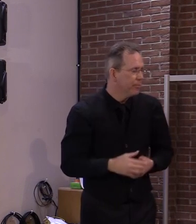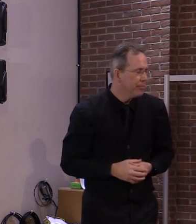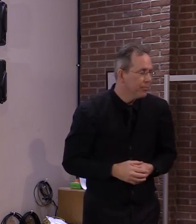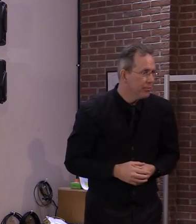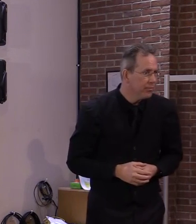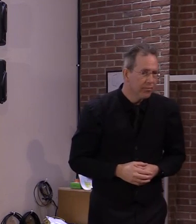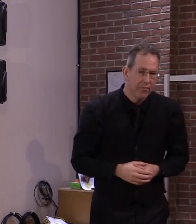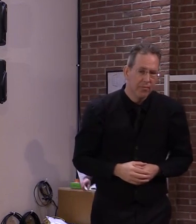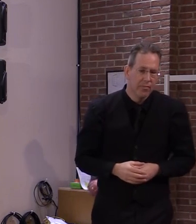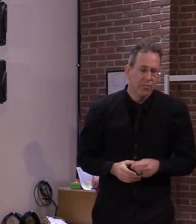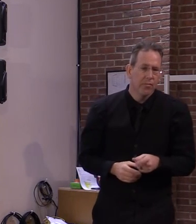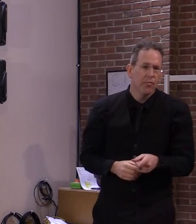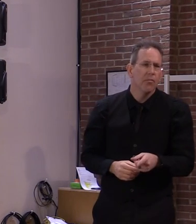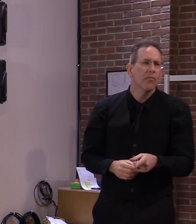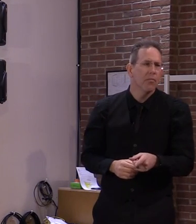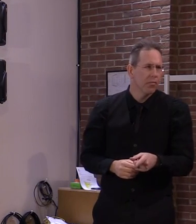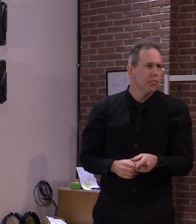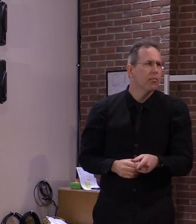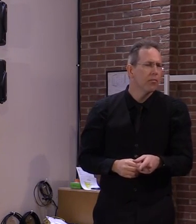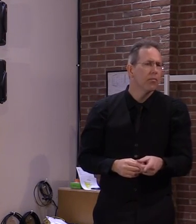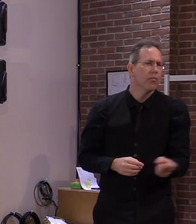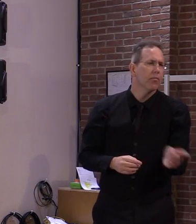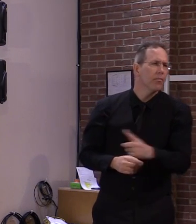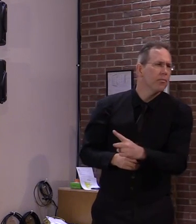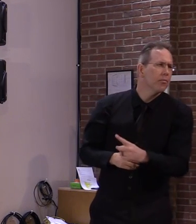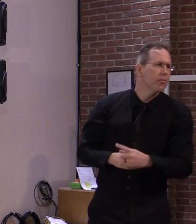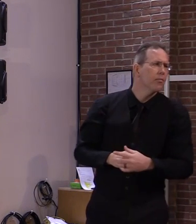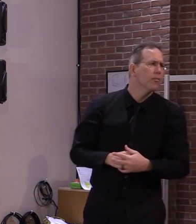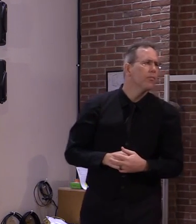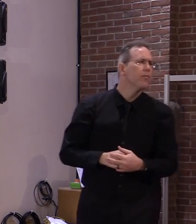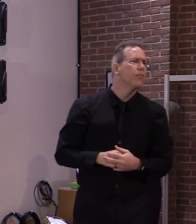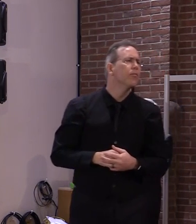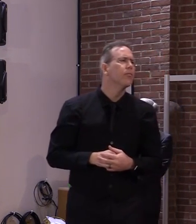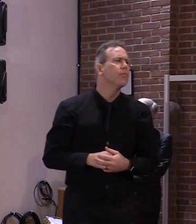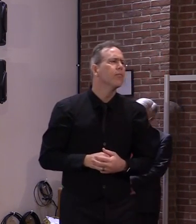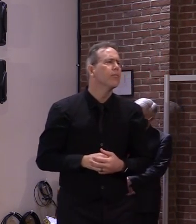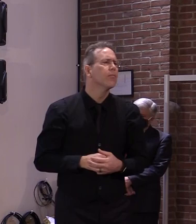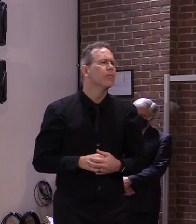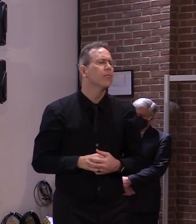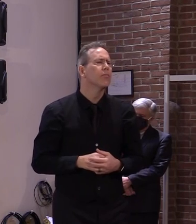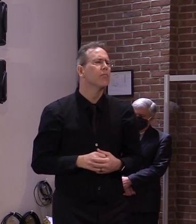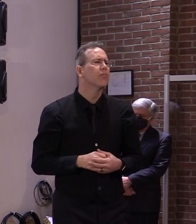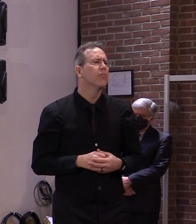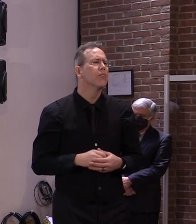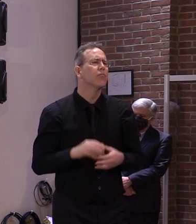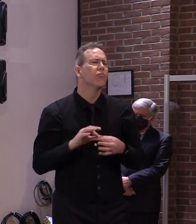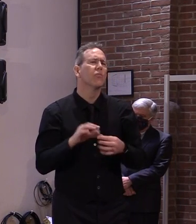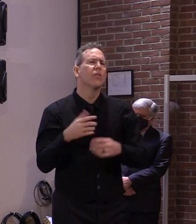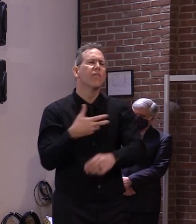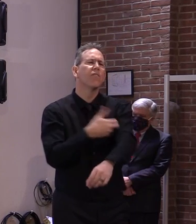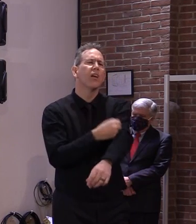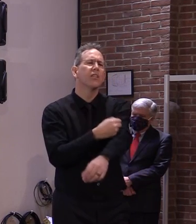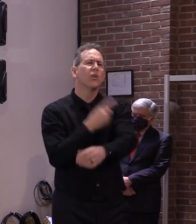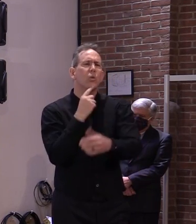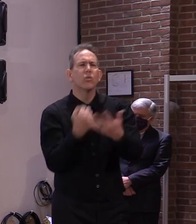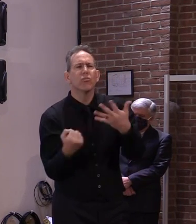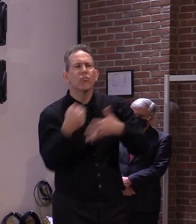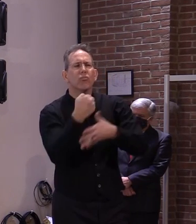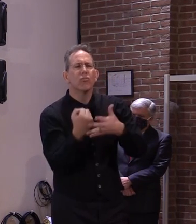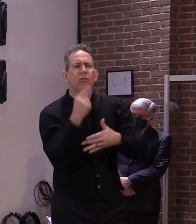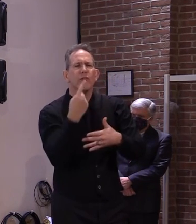Okay. I also have a question about vaccine prioritization. When it comes to questions about